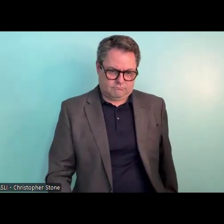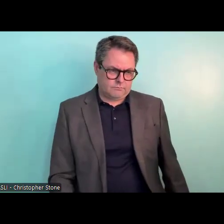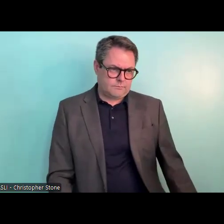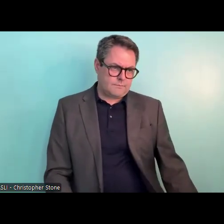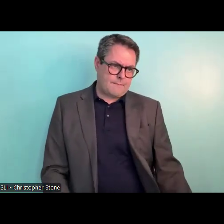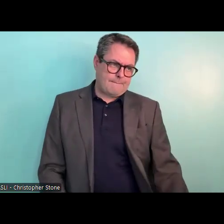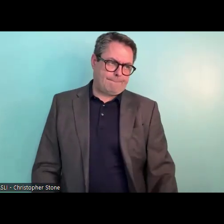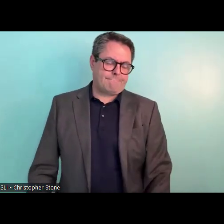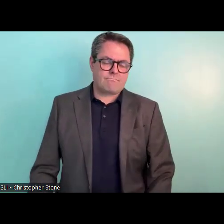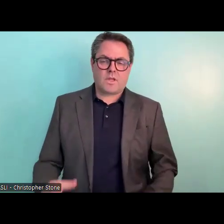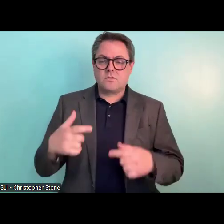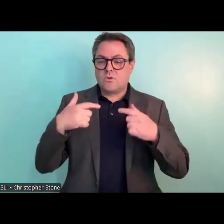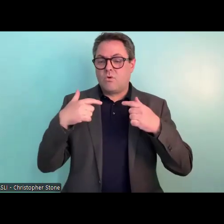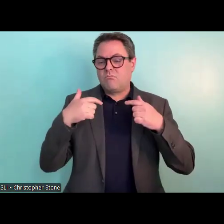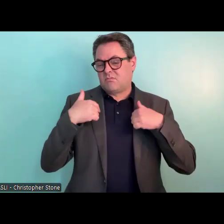That's okay. Thank you.